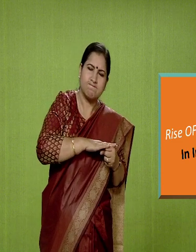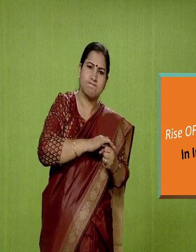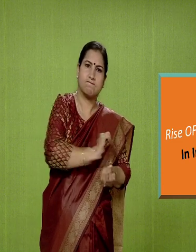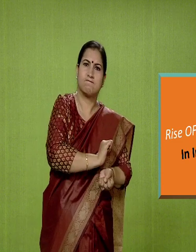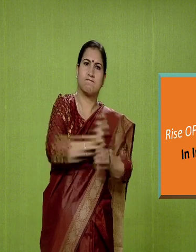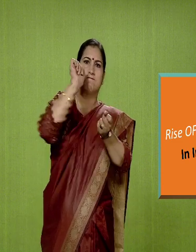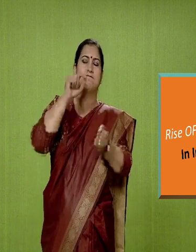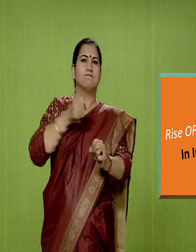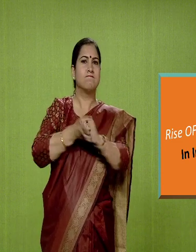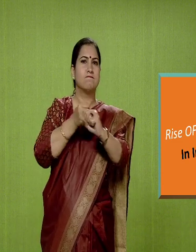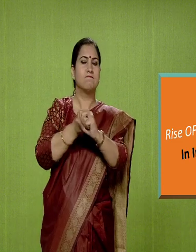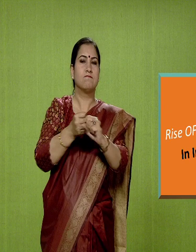India.